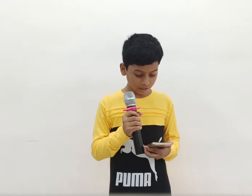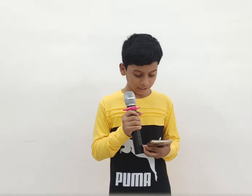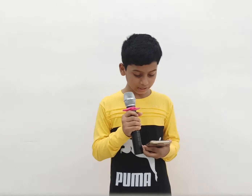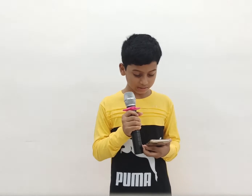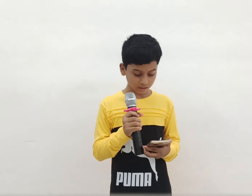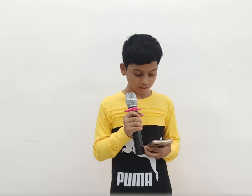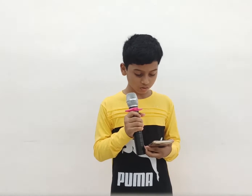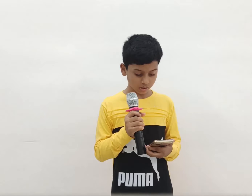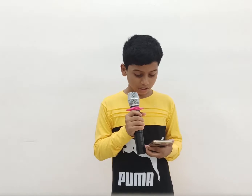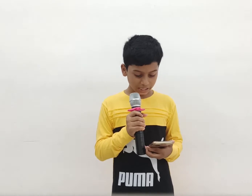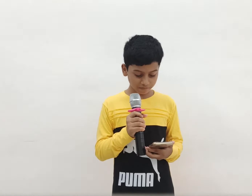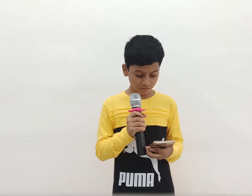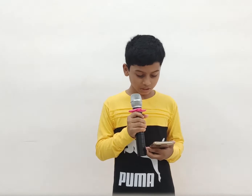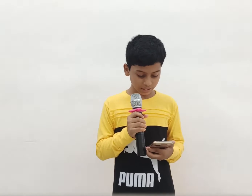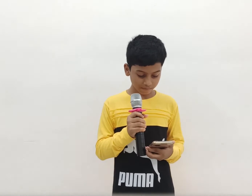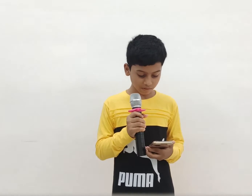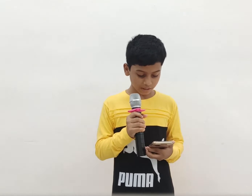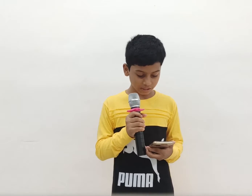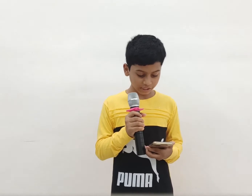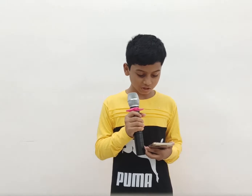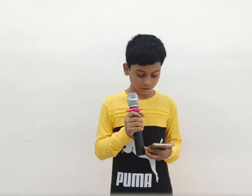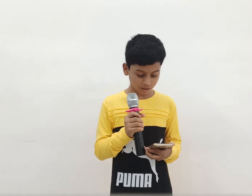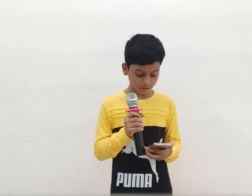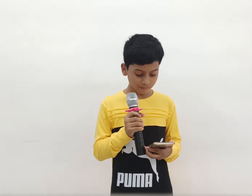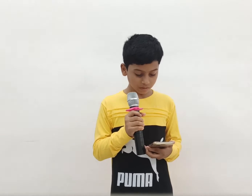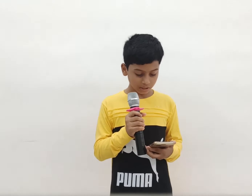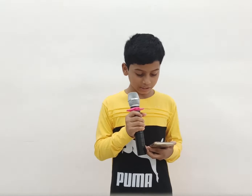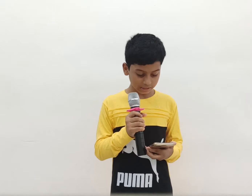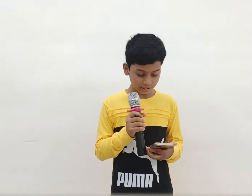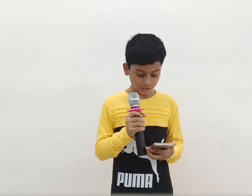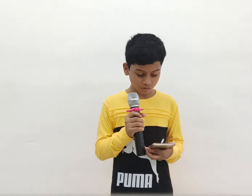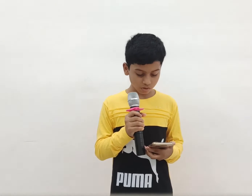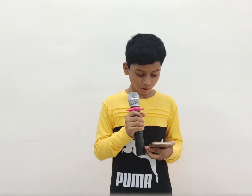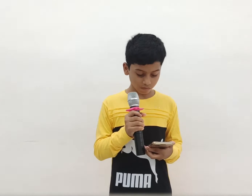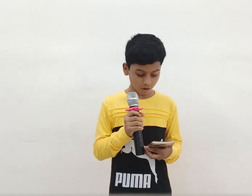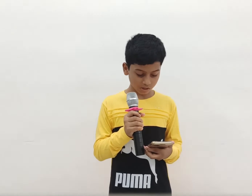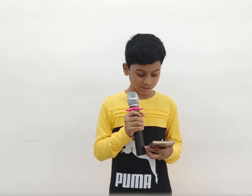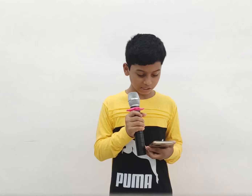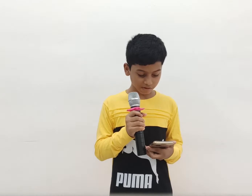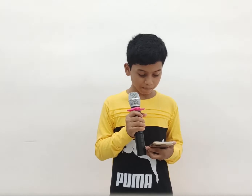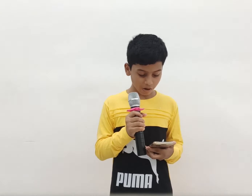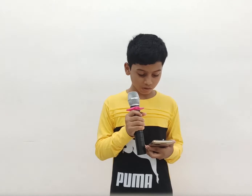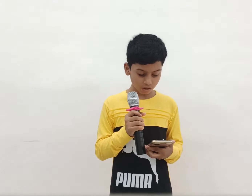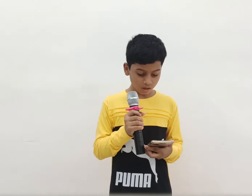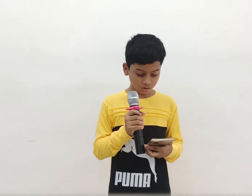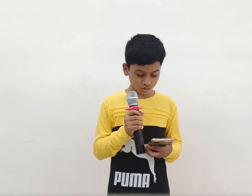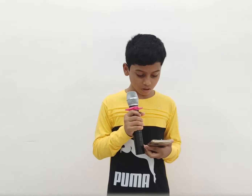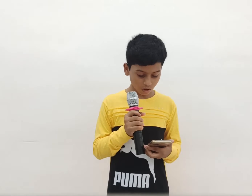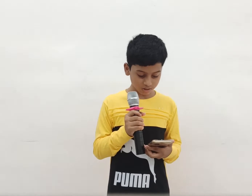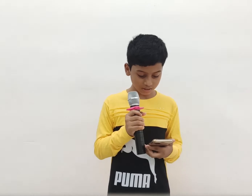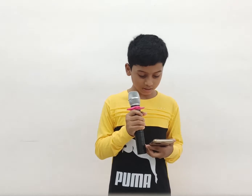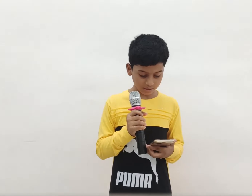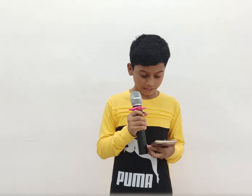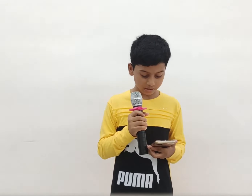salvation. It is the news everyone everywhere needs to hear. It is the news of God's saving power through